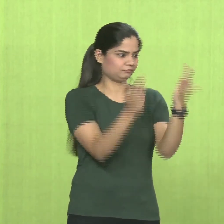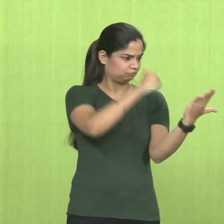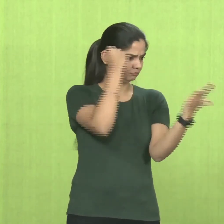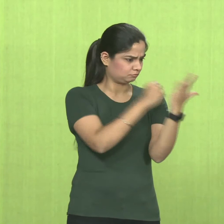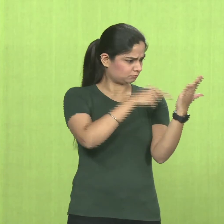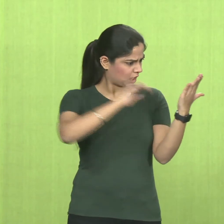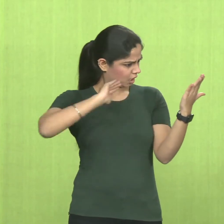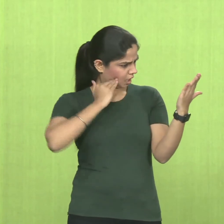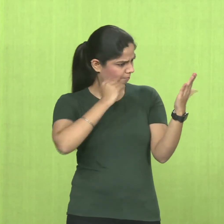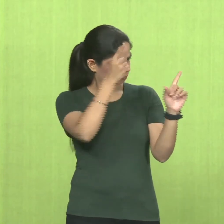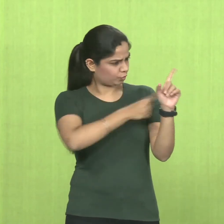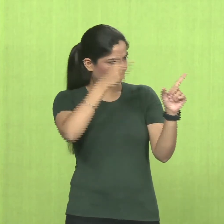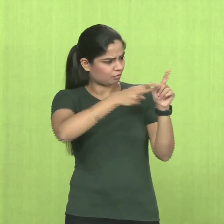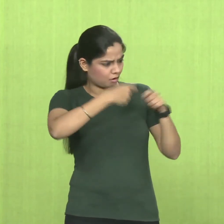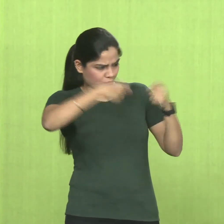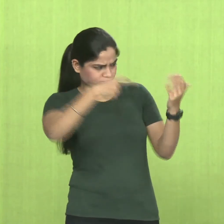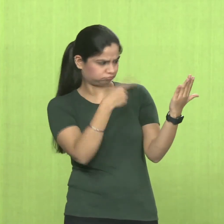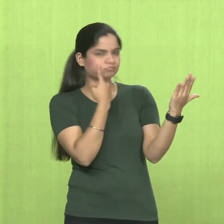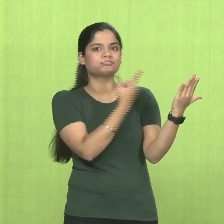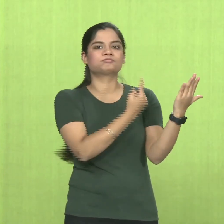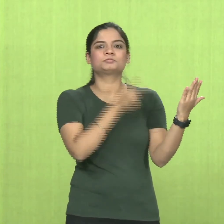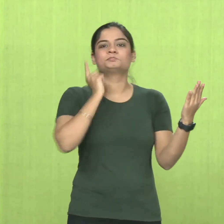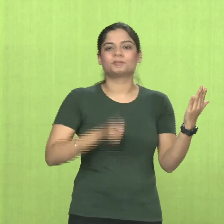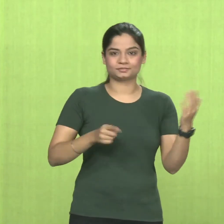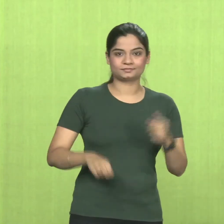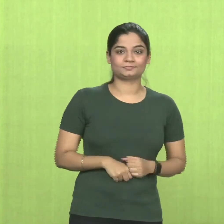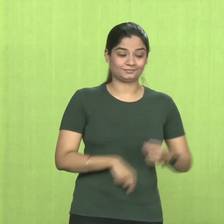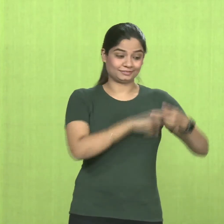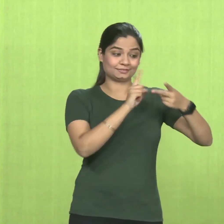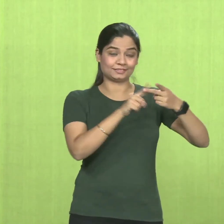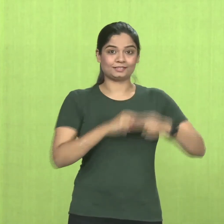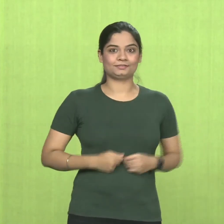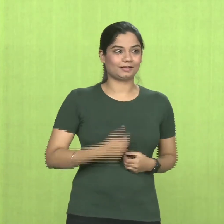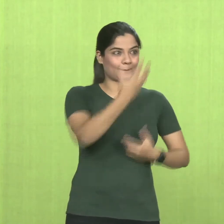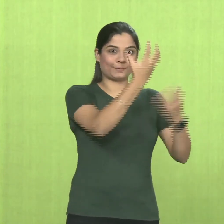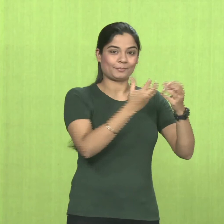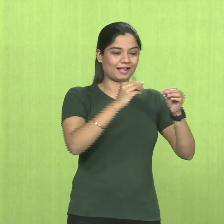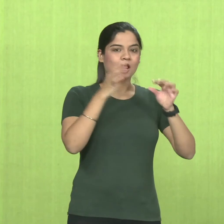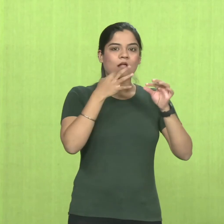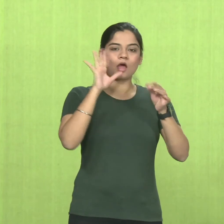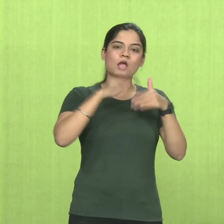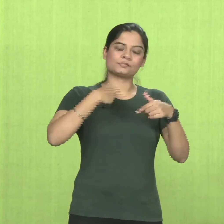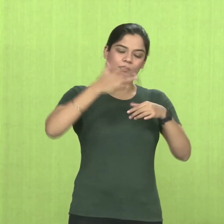the standardization mark on the packet and also the recent date of packaging.